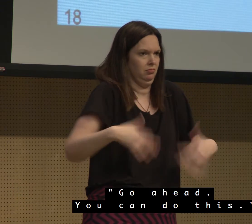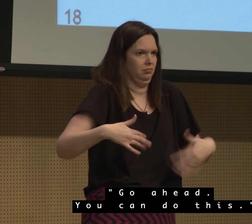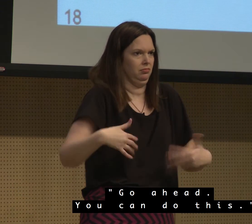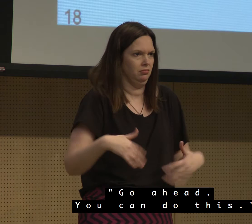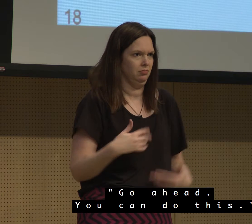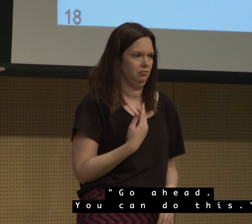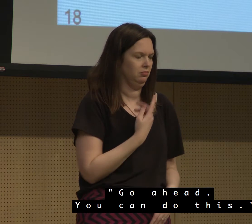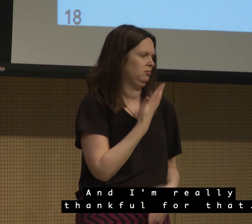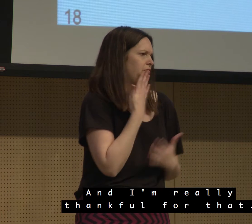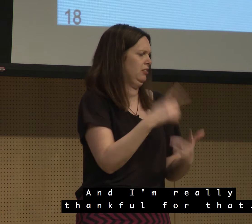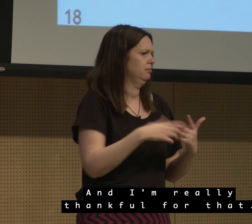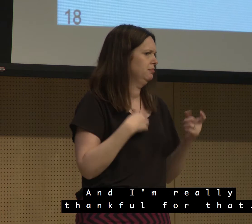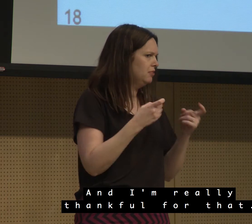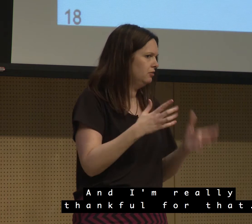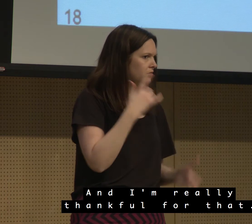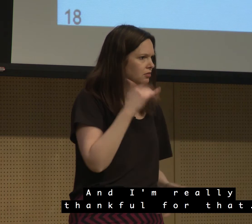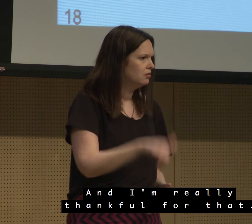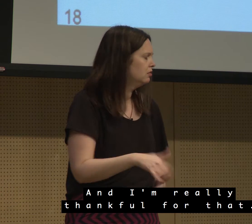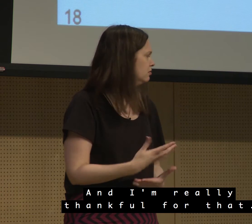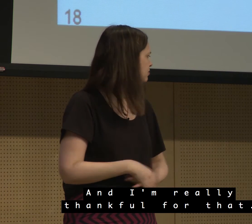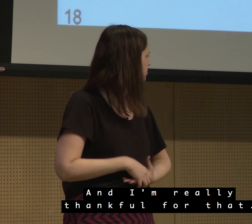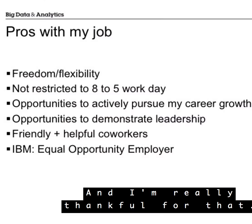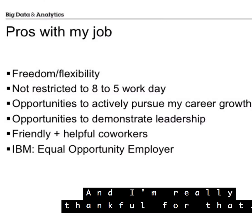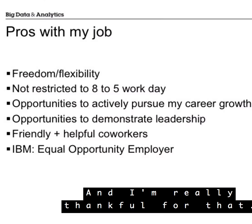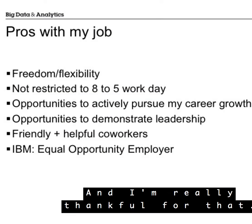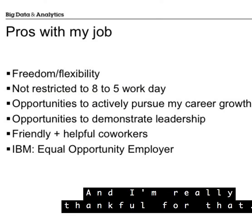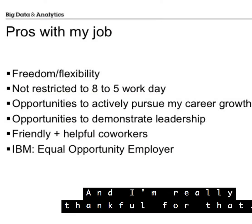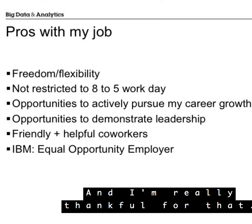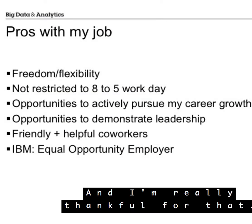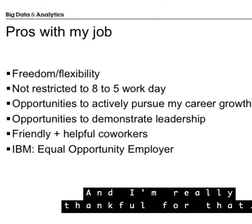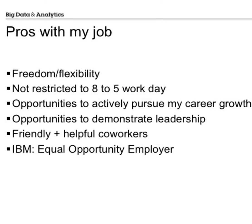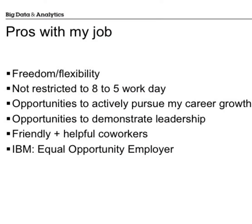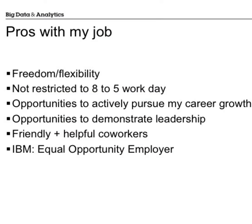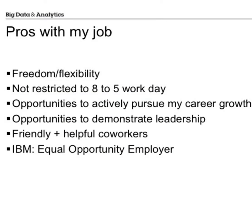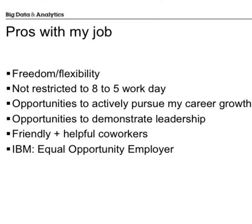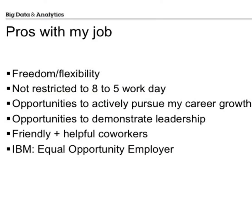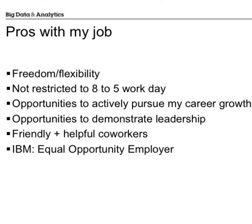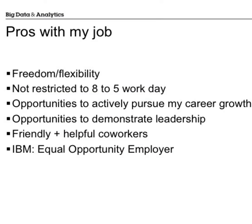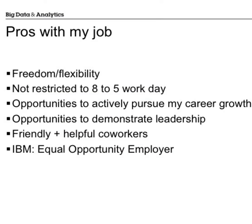can do this. And I'm really thankful for that.